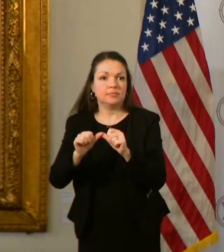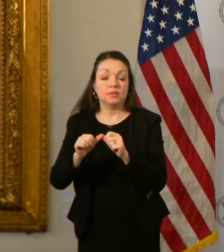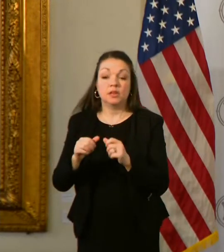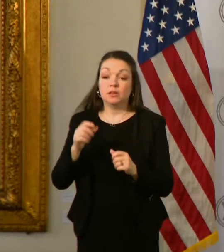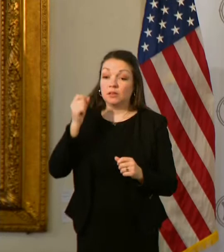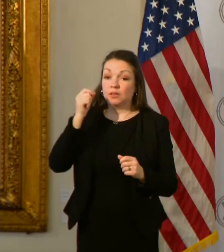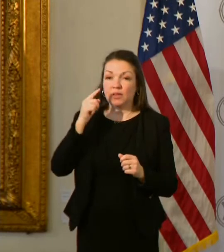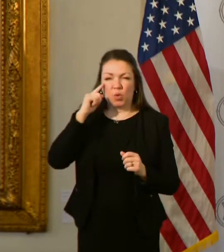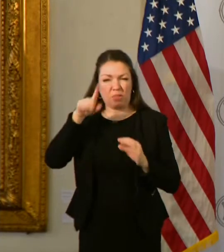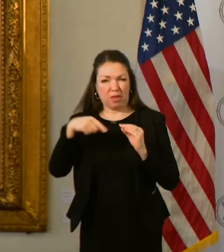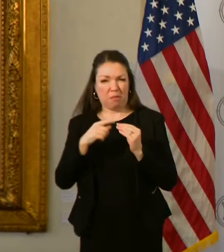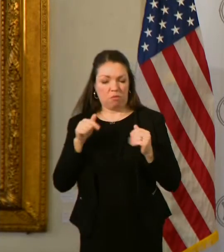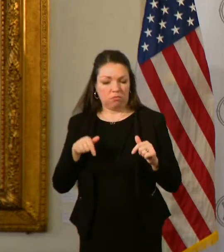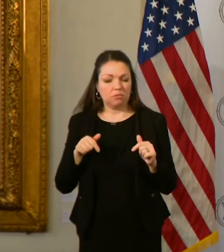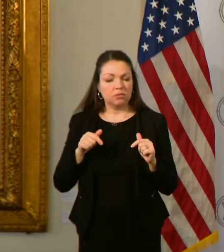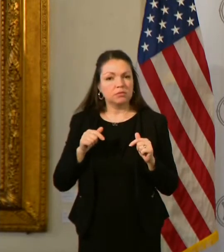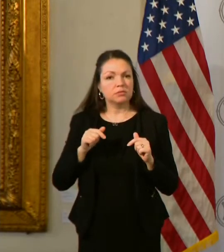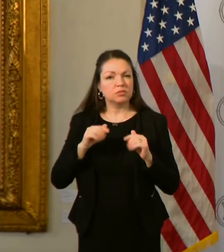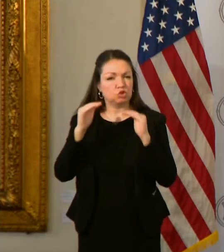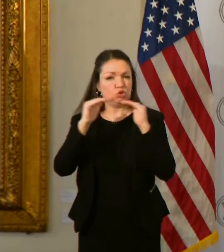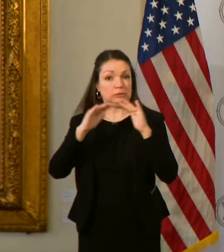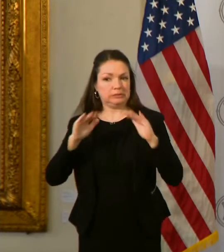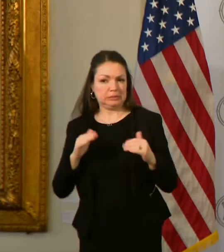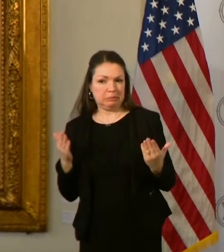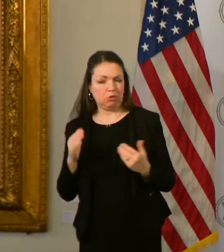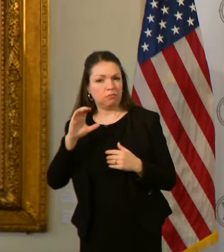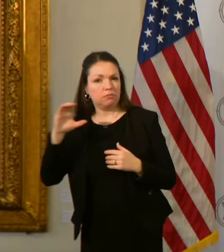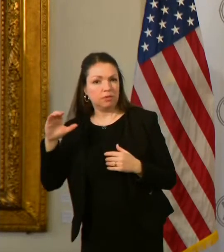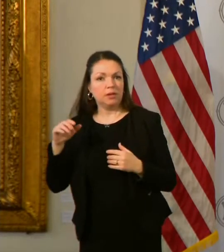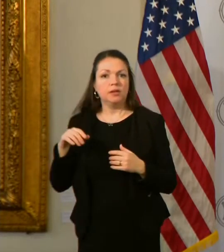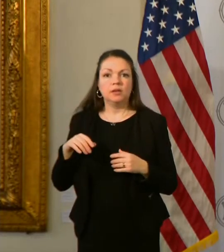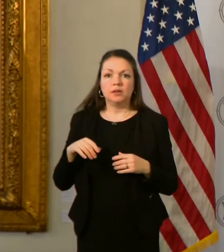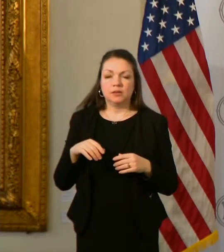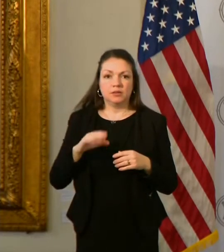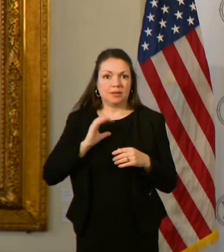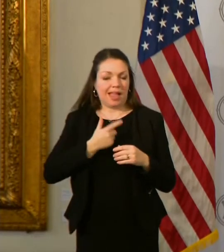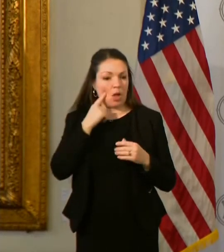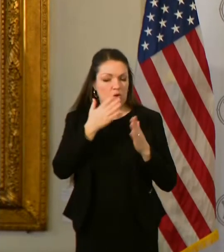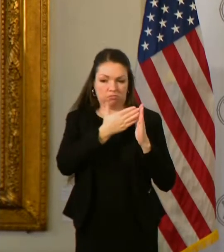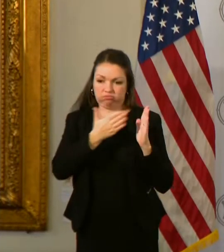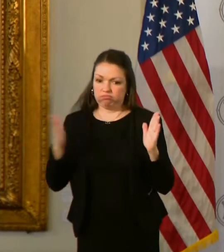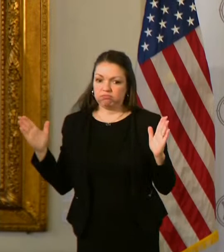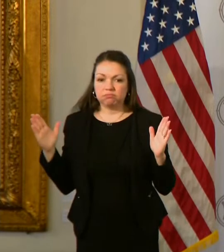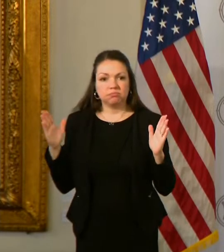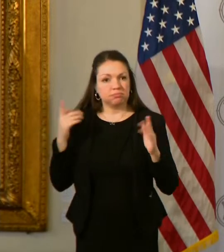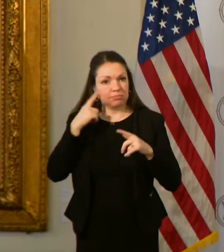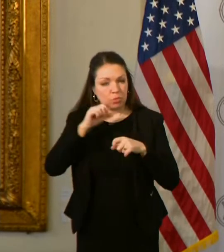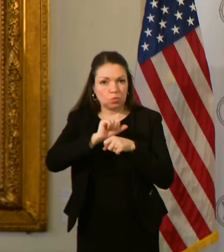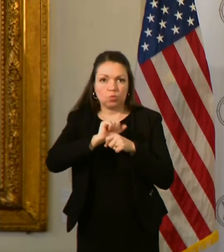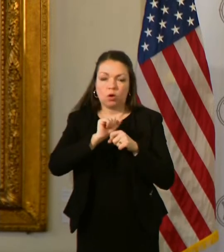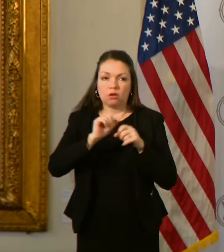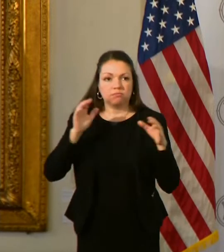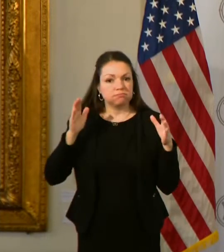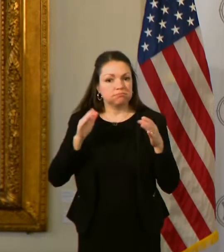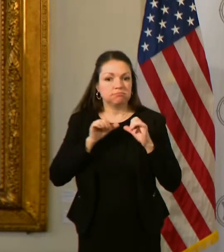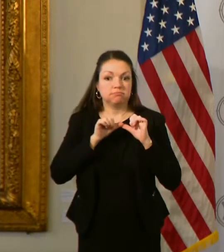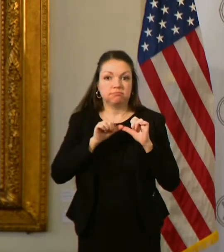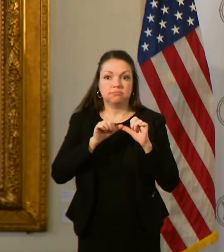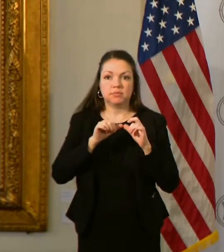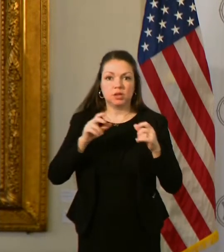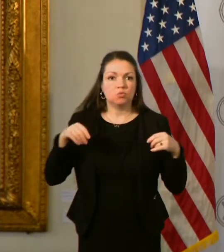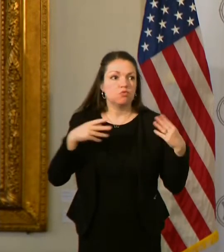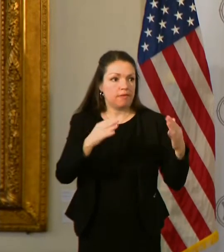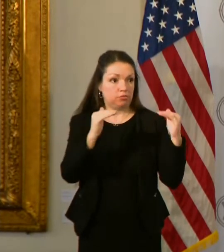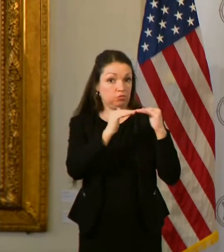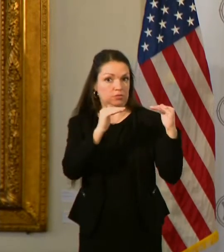system here in Cook County, it is something to behold, how we've continued to be able to provide that